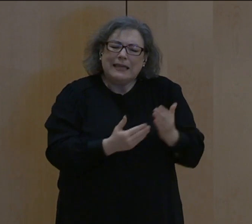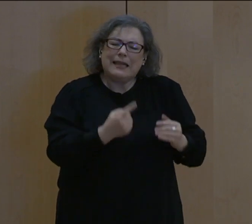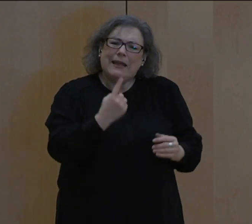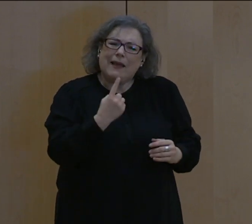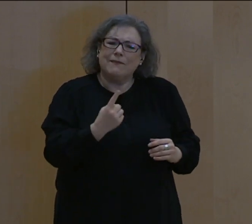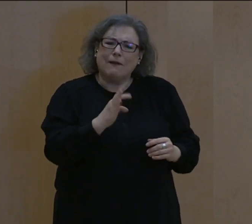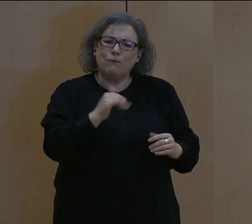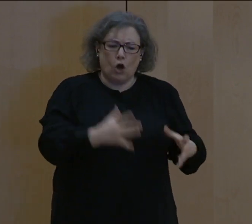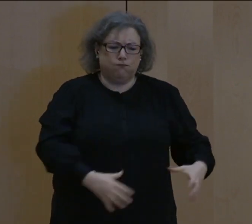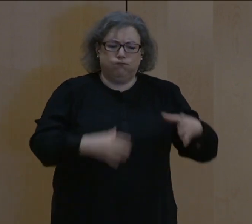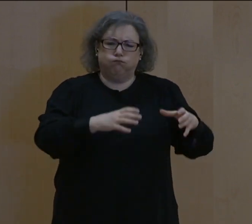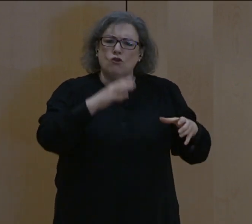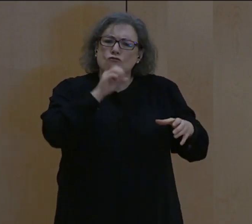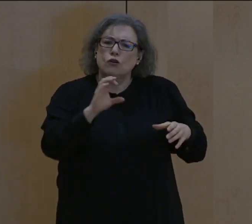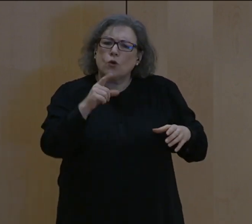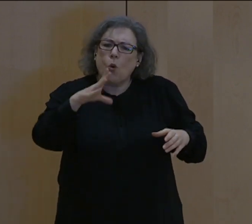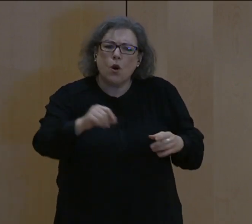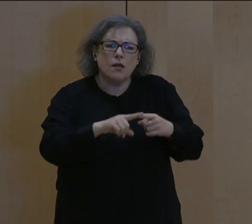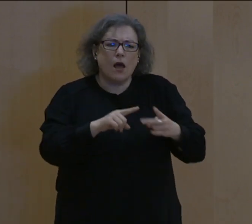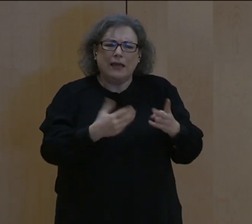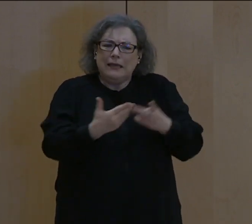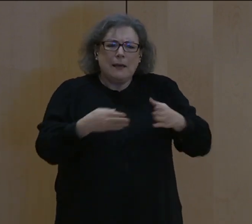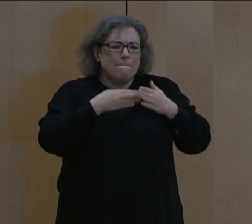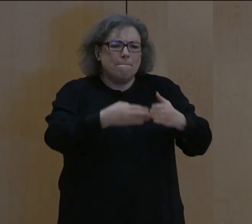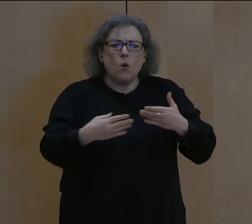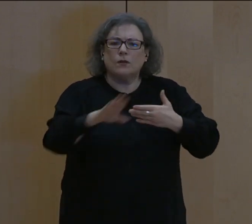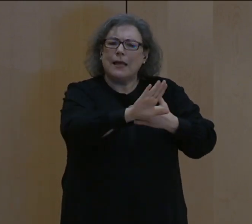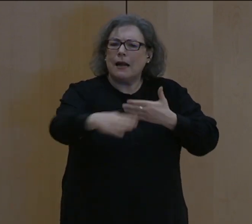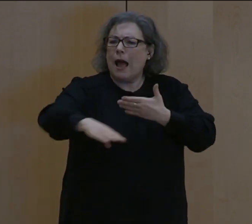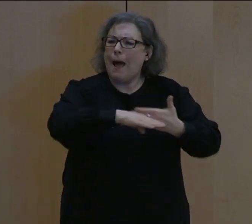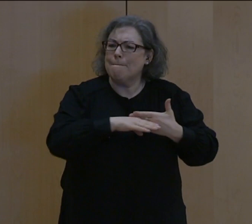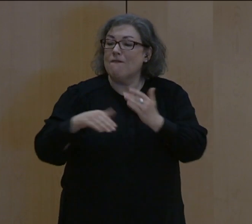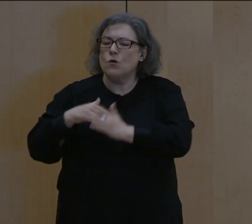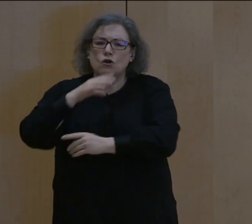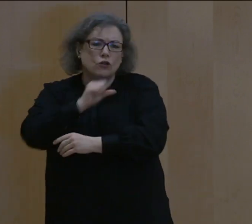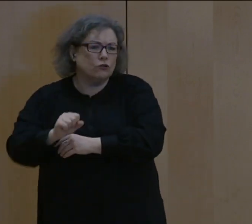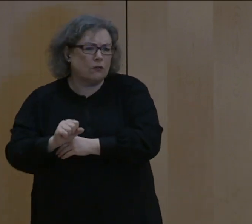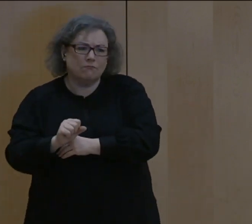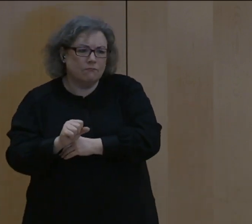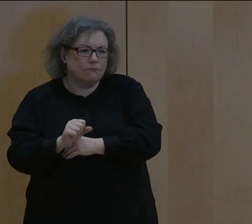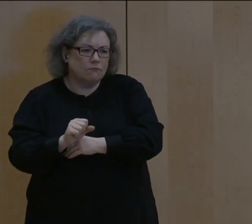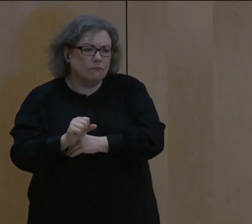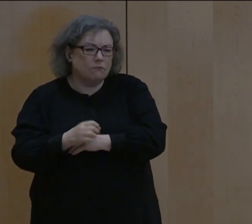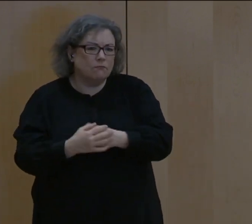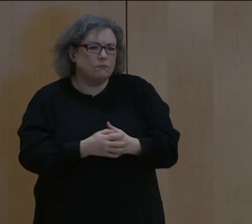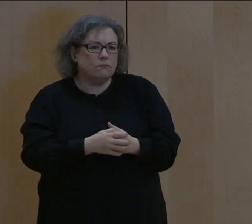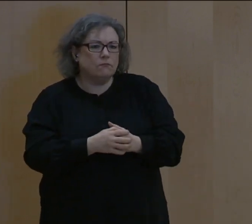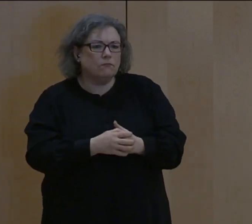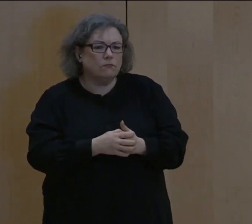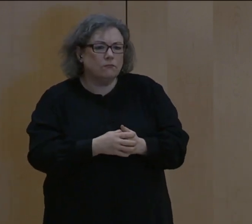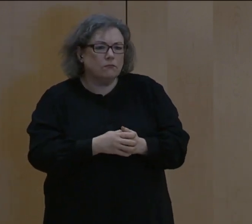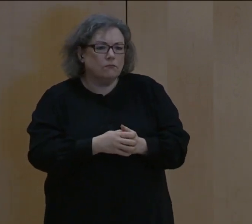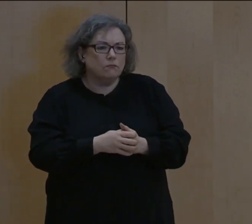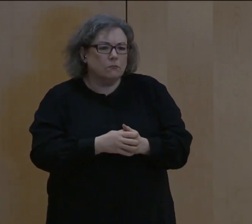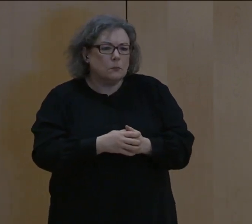vessels of Russia in your ports, no euro taxes of your companies to Russian budget. Their war